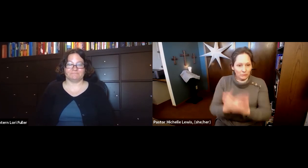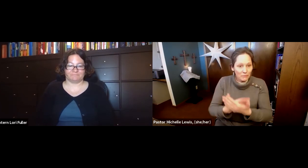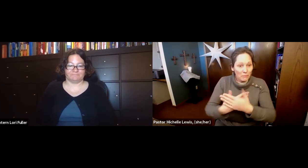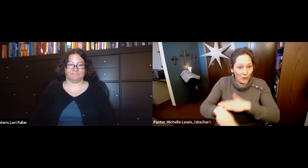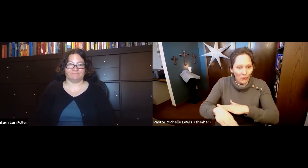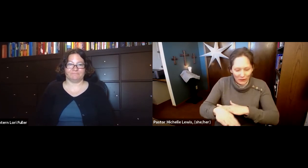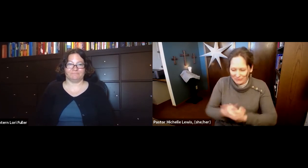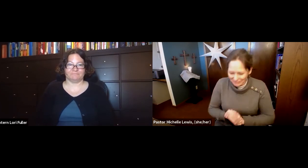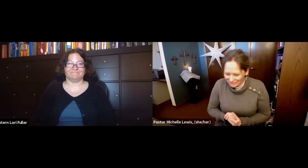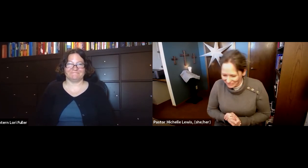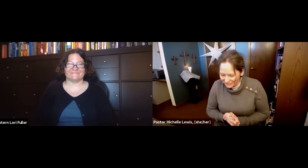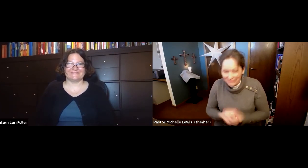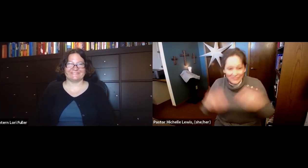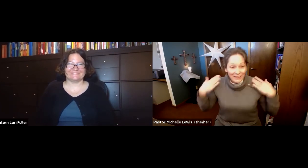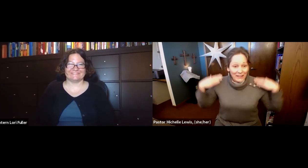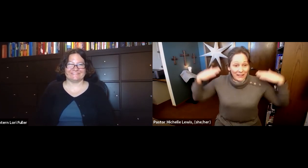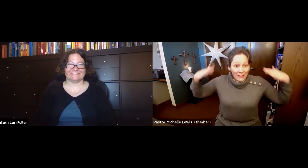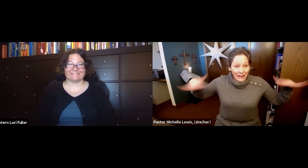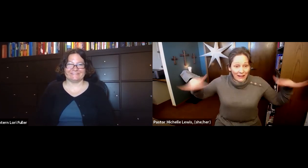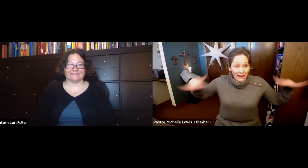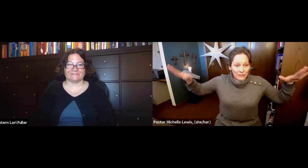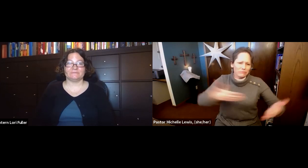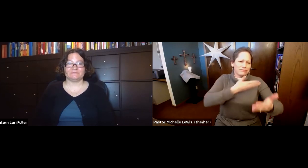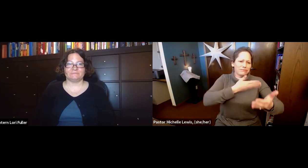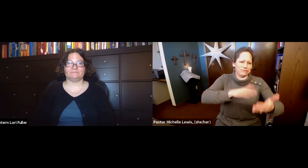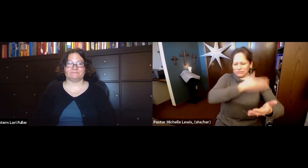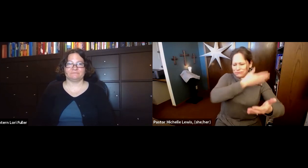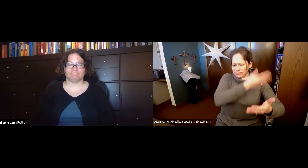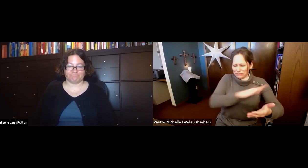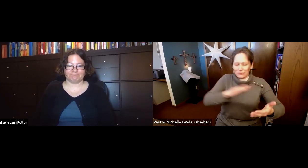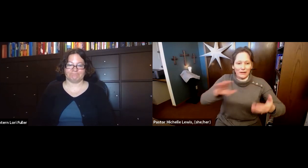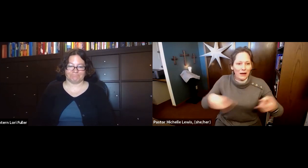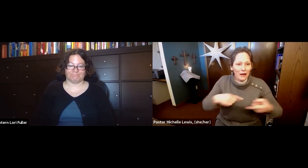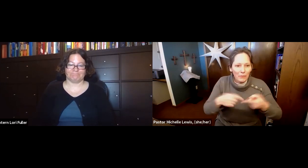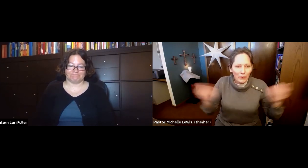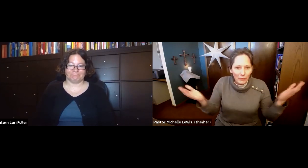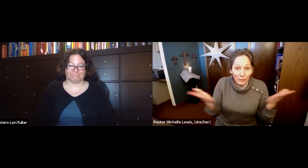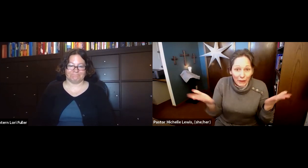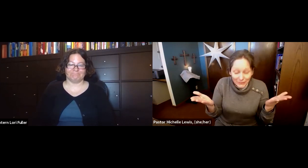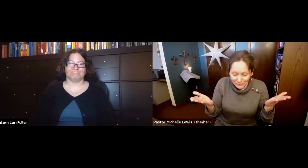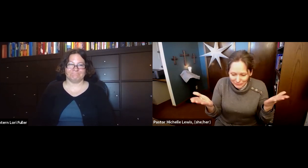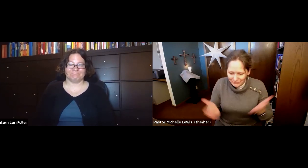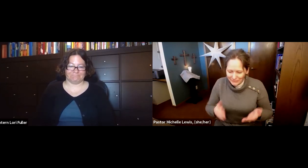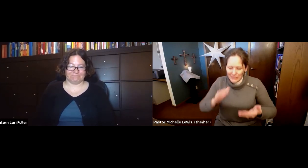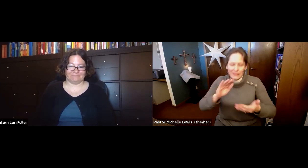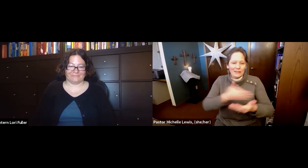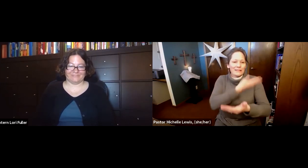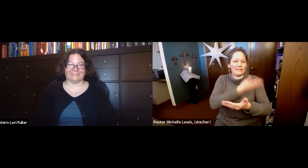At the birth of Christ, the angels sang a song